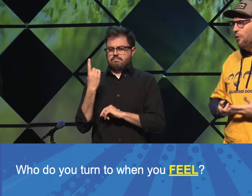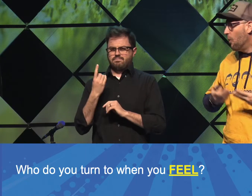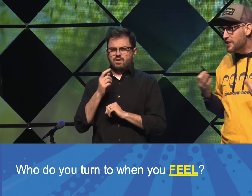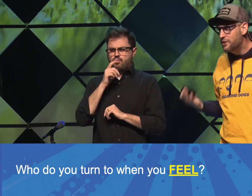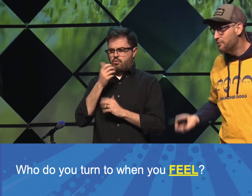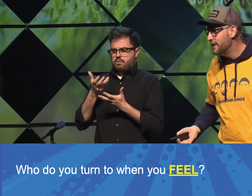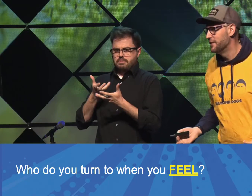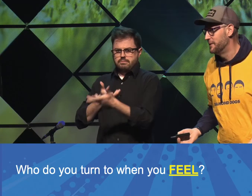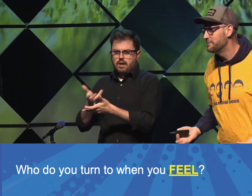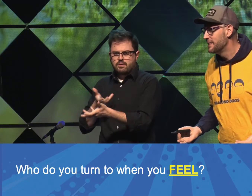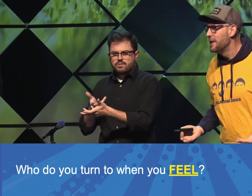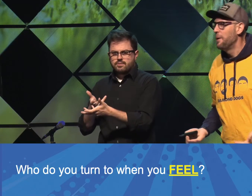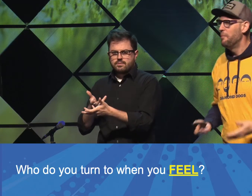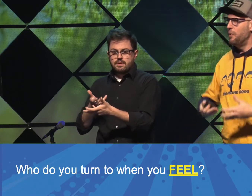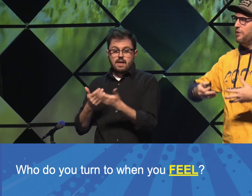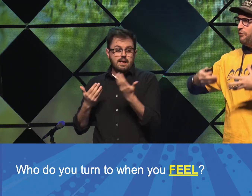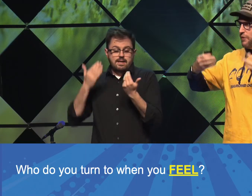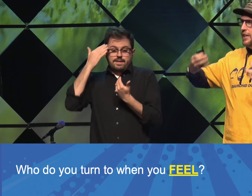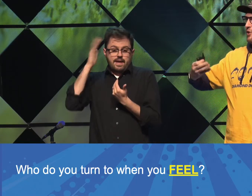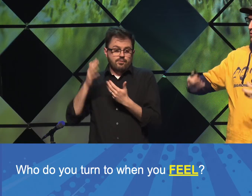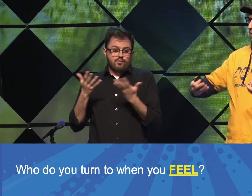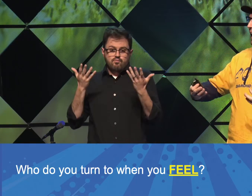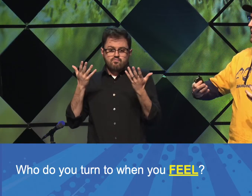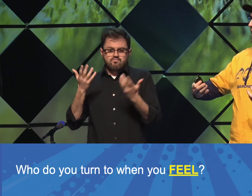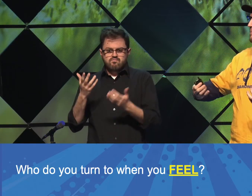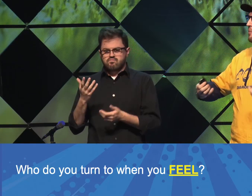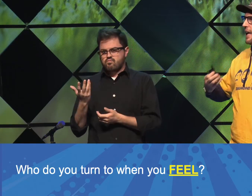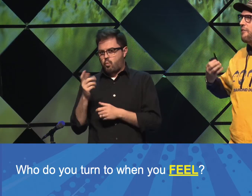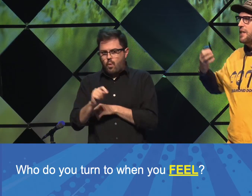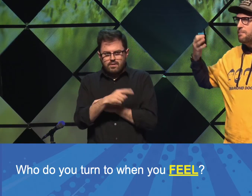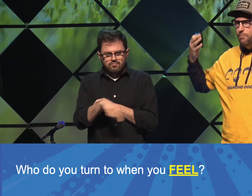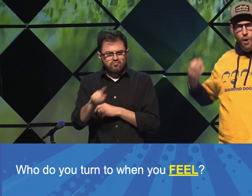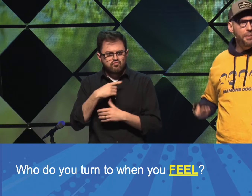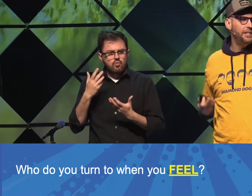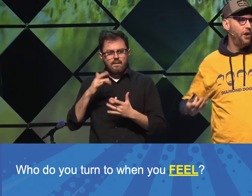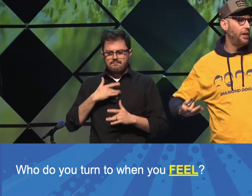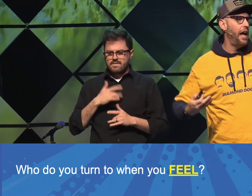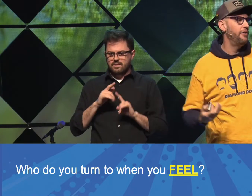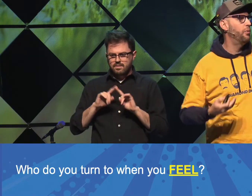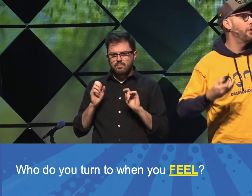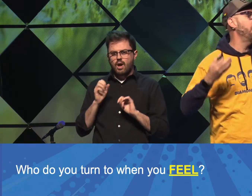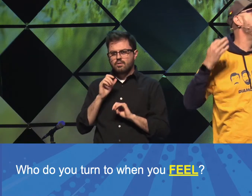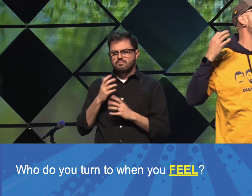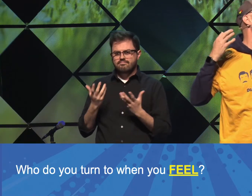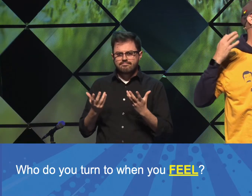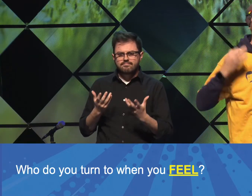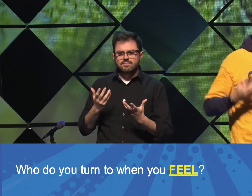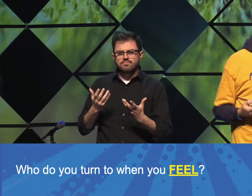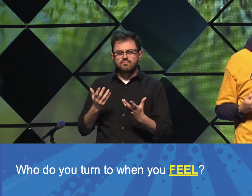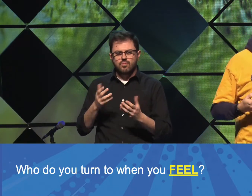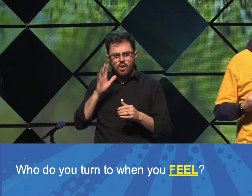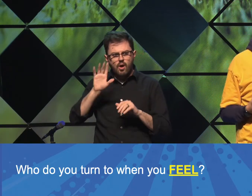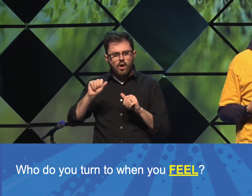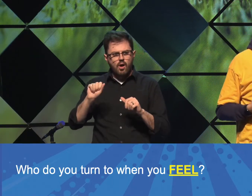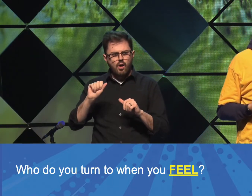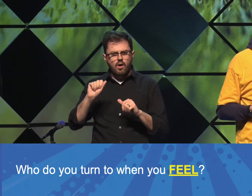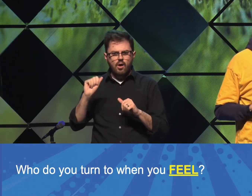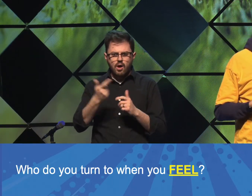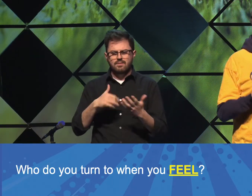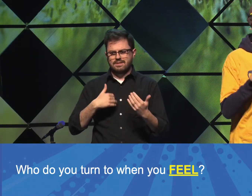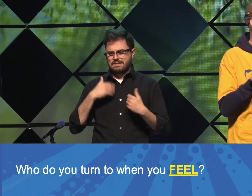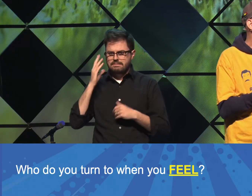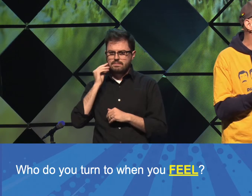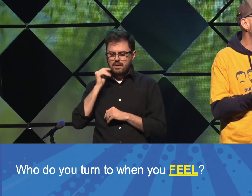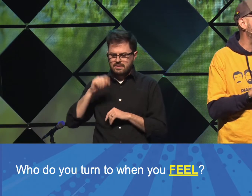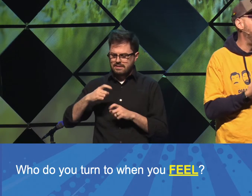I don't know what you feel, but we feel, right? I mean, we have these moments in our lives where we feel. And